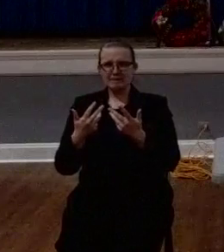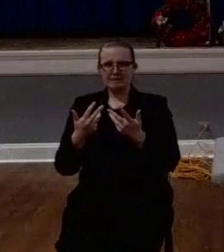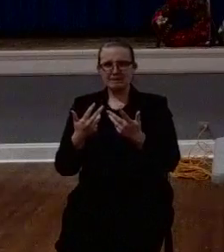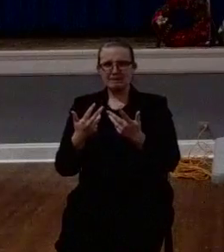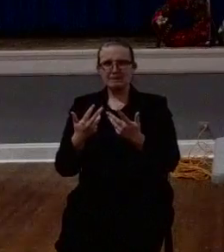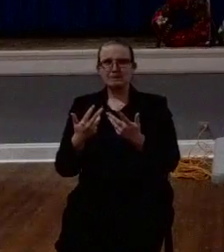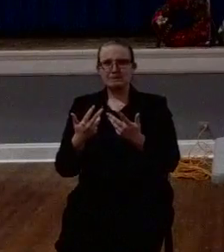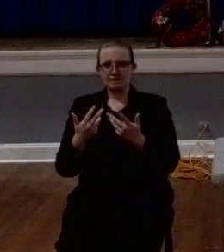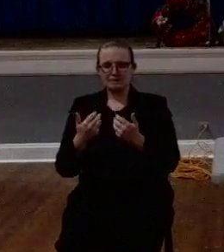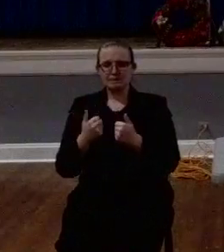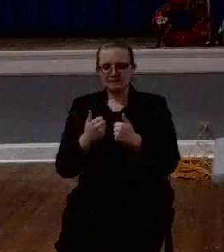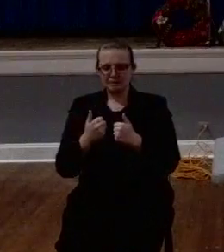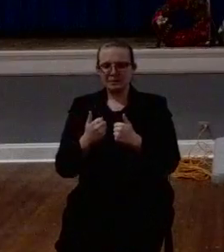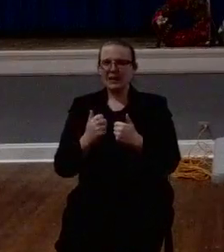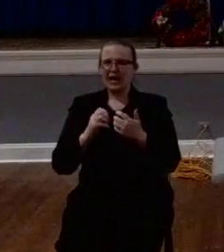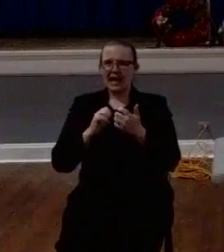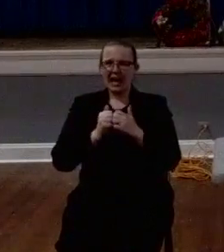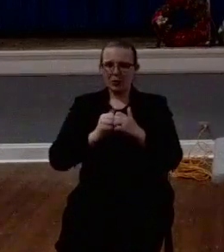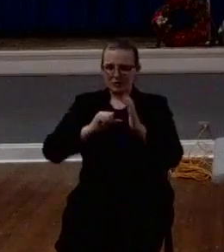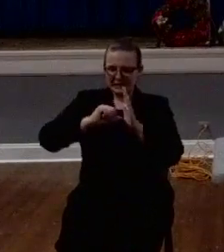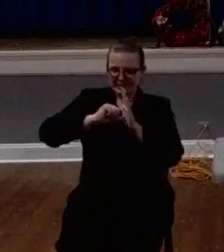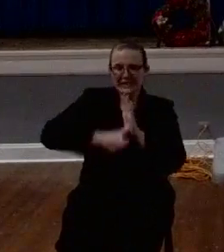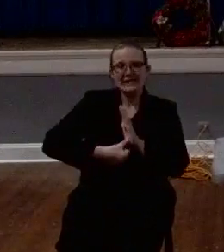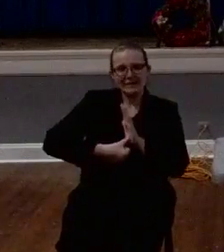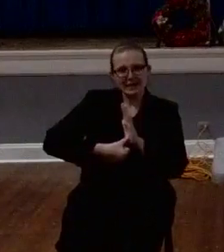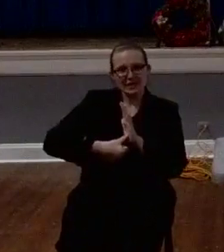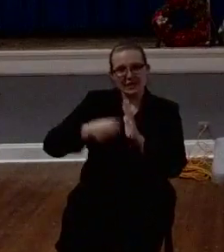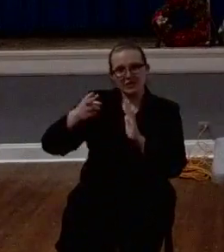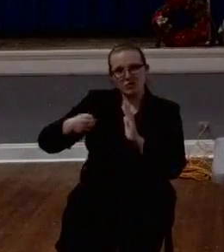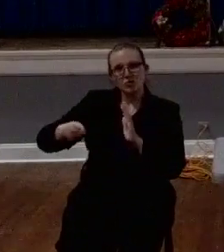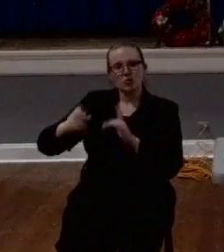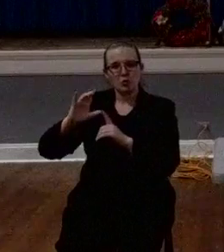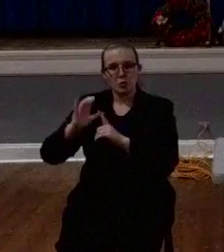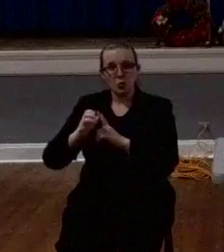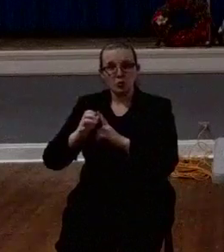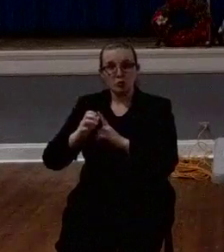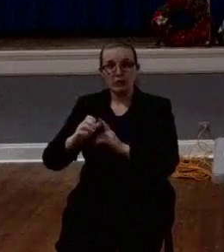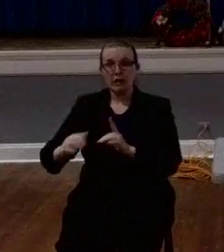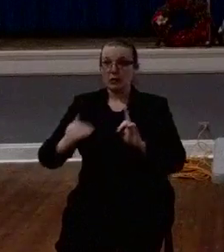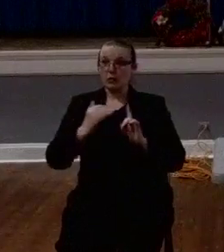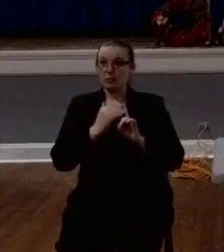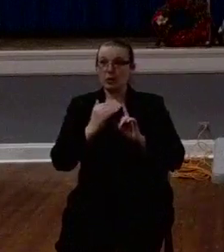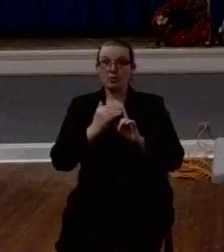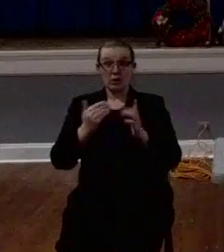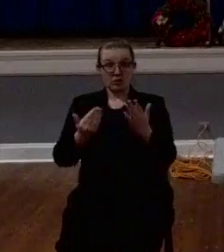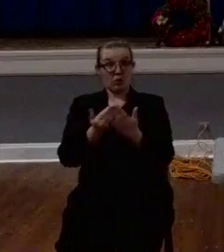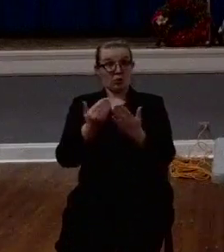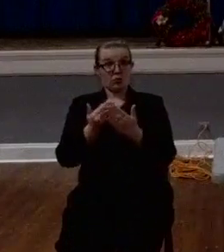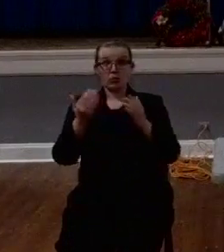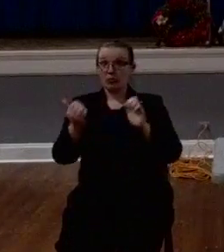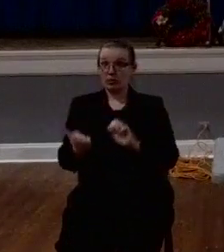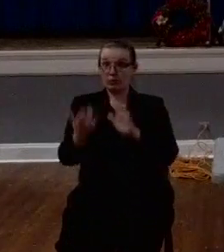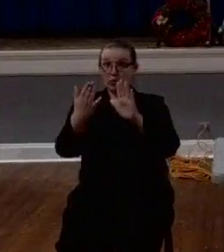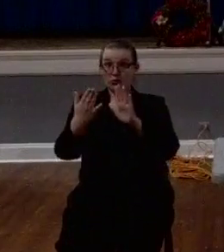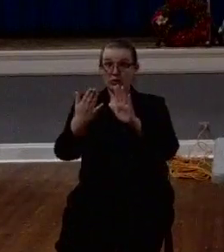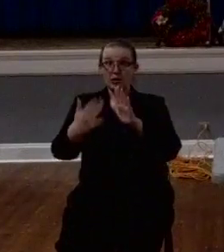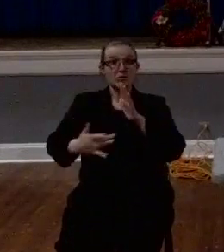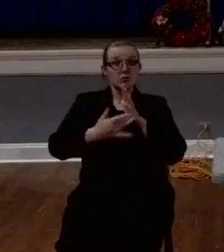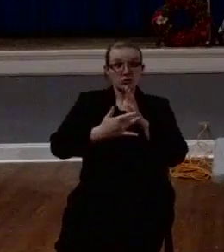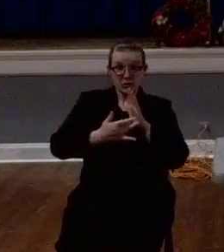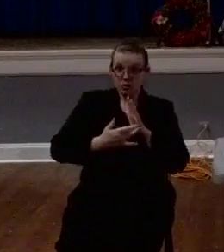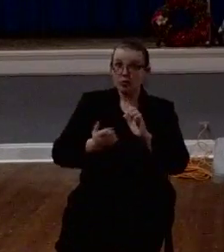actually showcase that? And we were reminded that there are new ways that can happen. There are